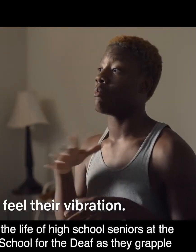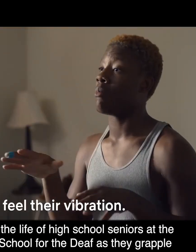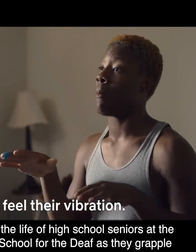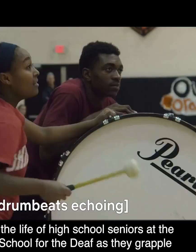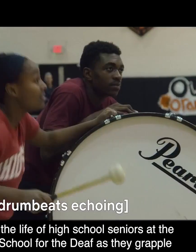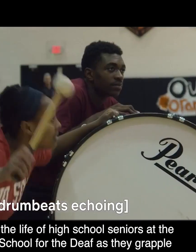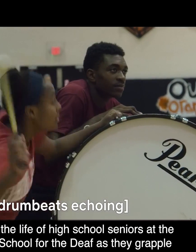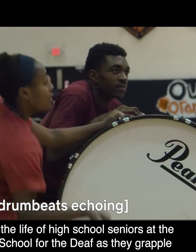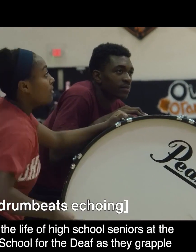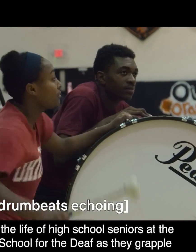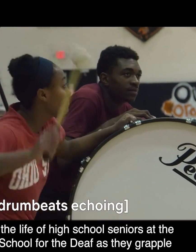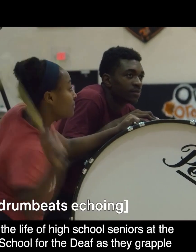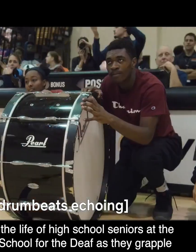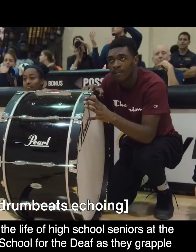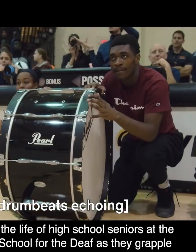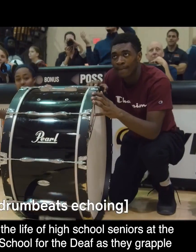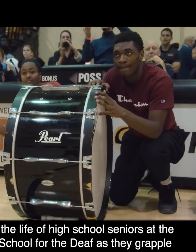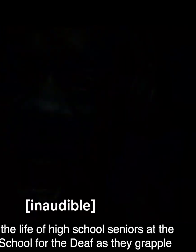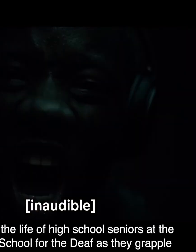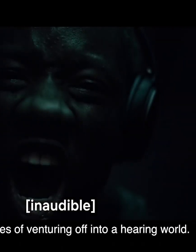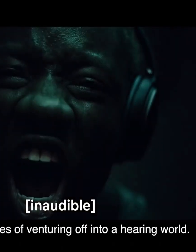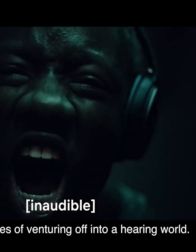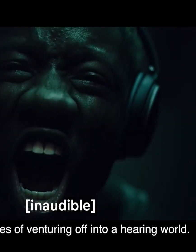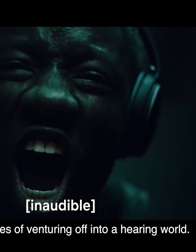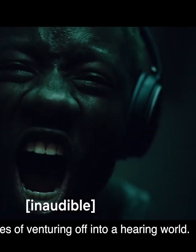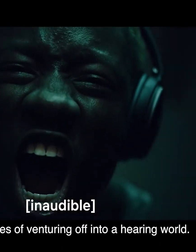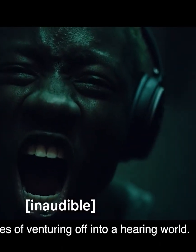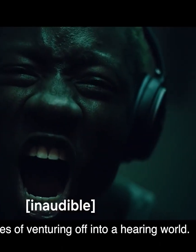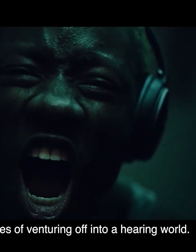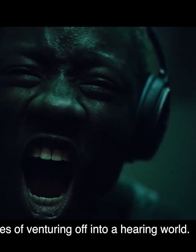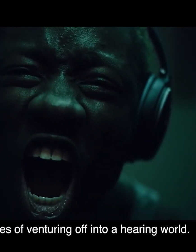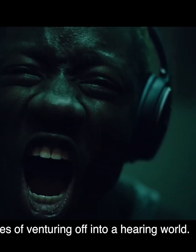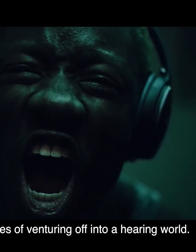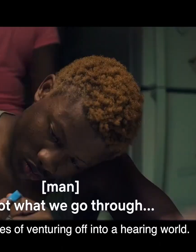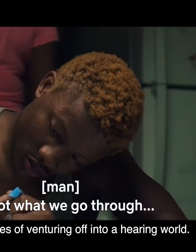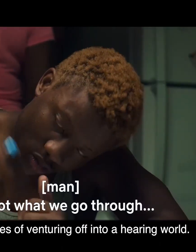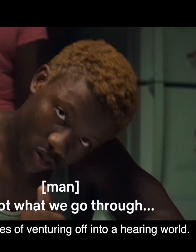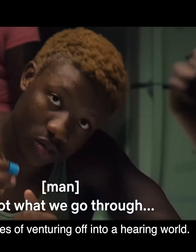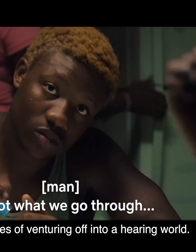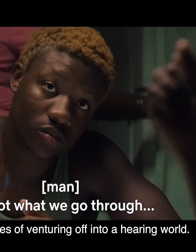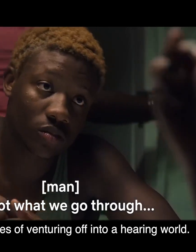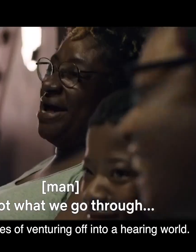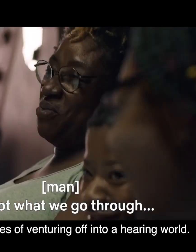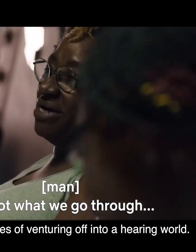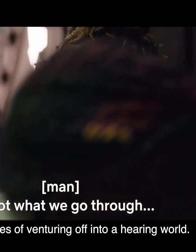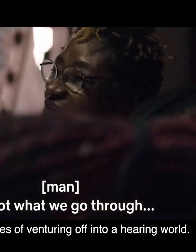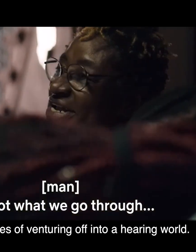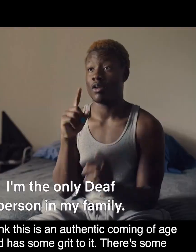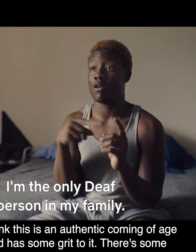at the Maryland School for the Deaf as they grapple with the realities of venturing off into a hearing world. I like to